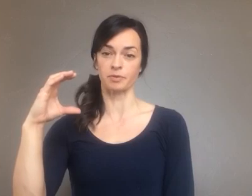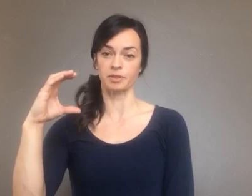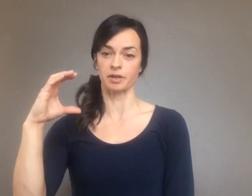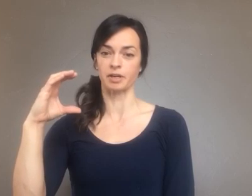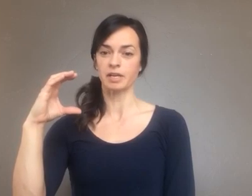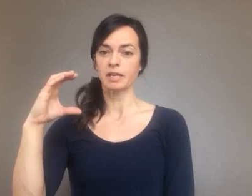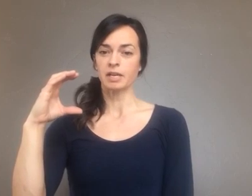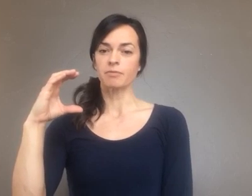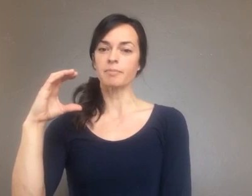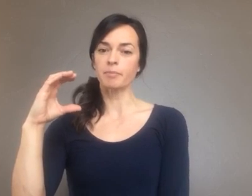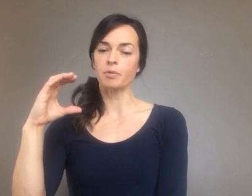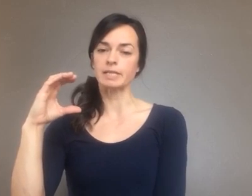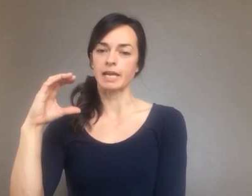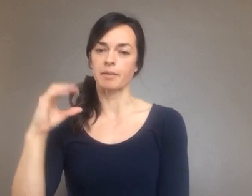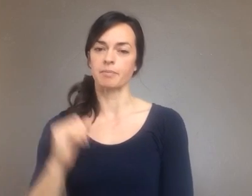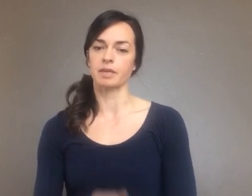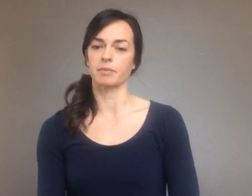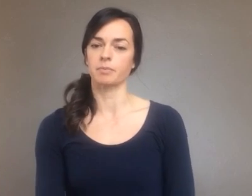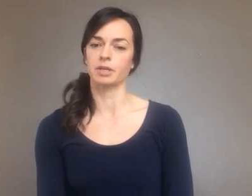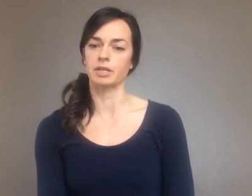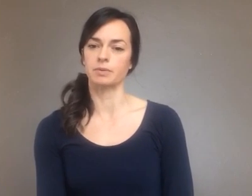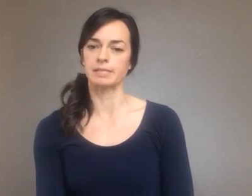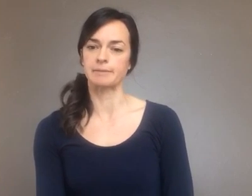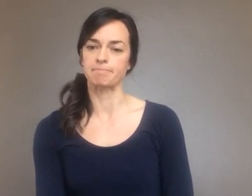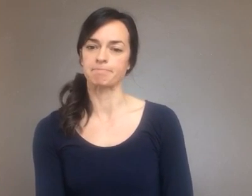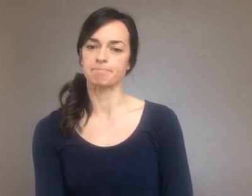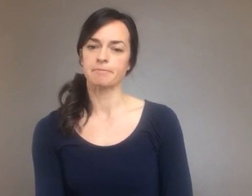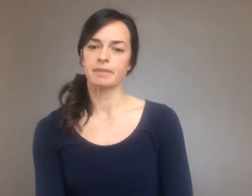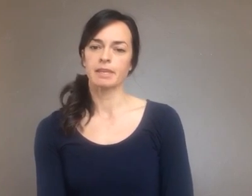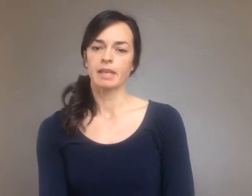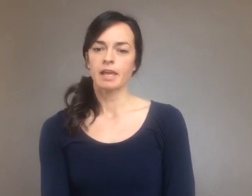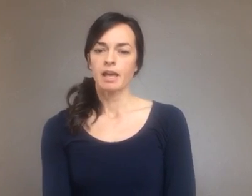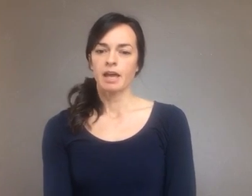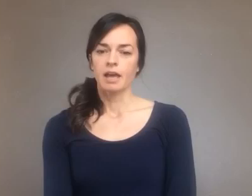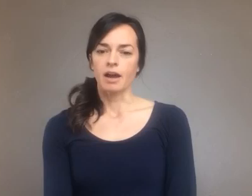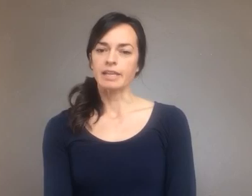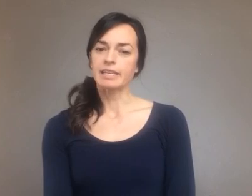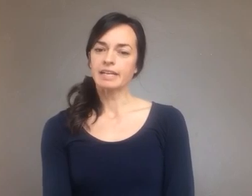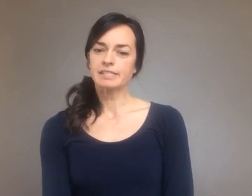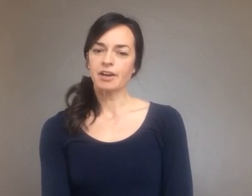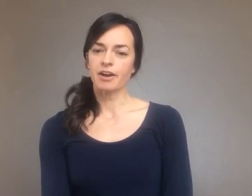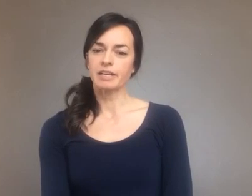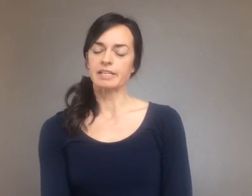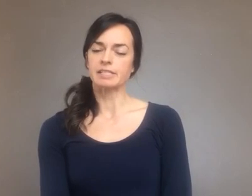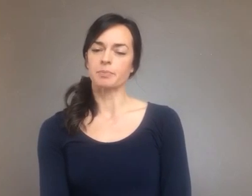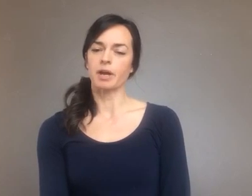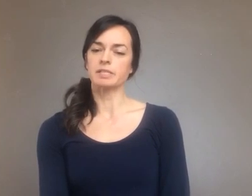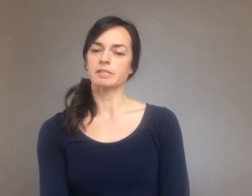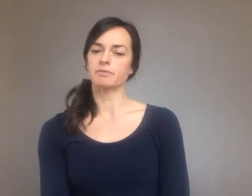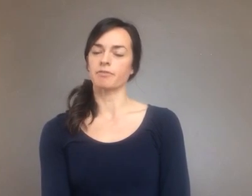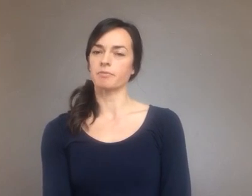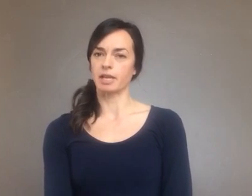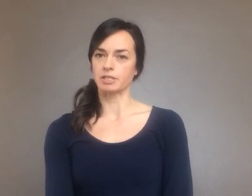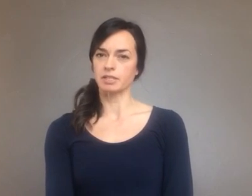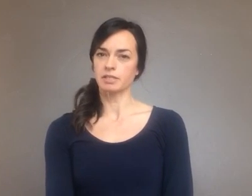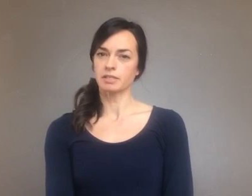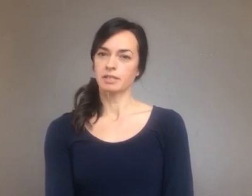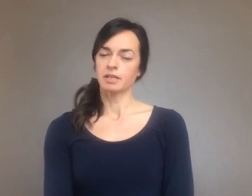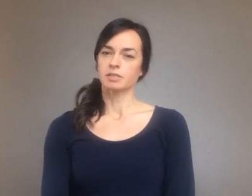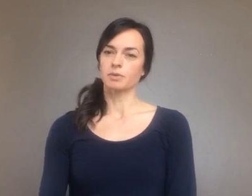your, remember what time period it was in. All right, the next card is the Protestant Reformation. So we're